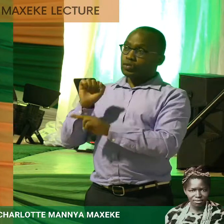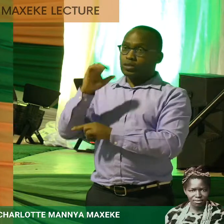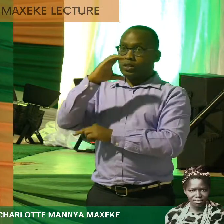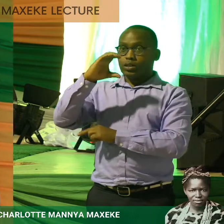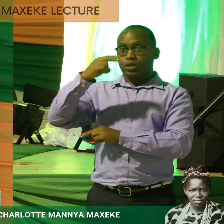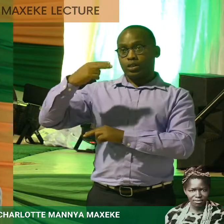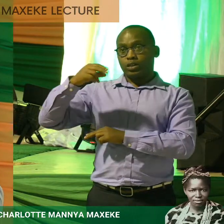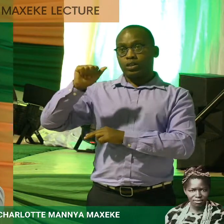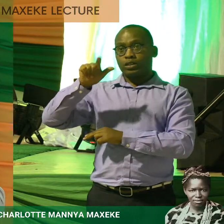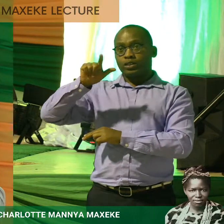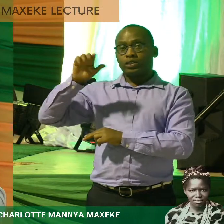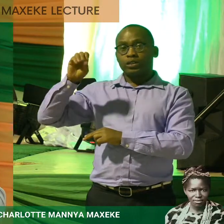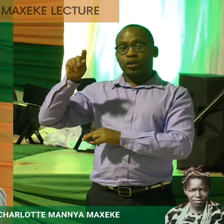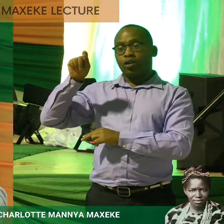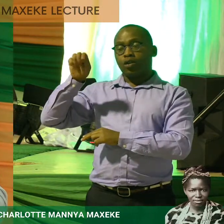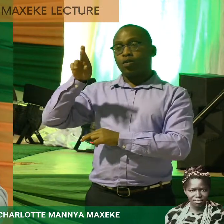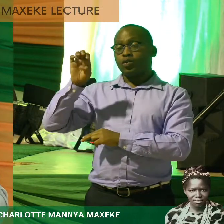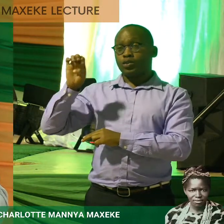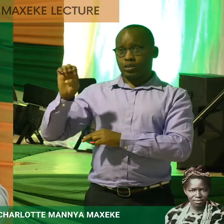uCharlotte